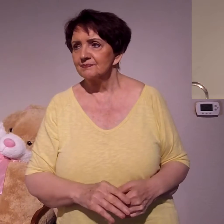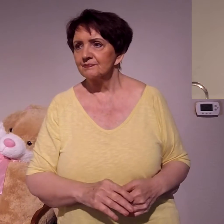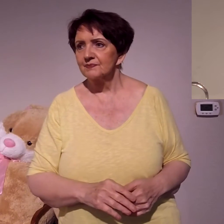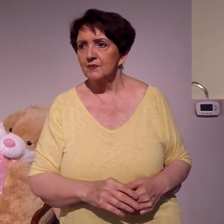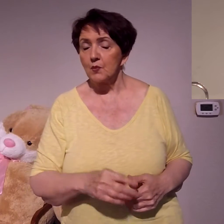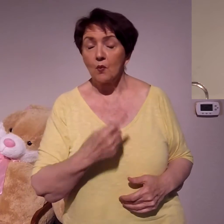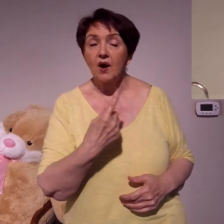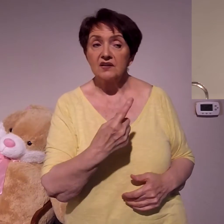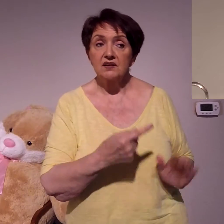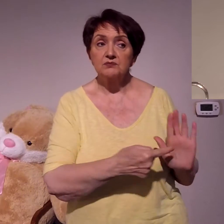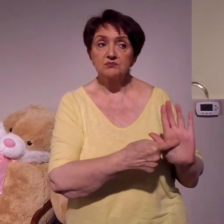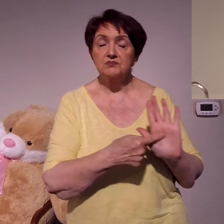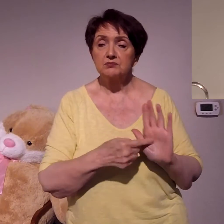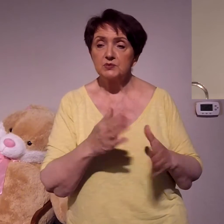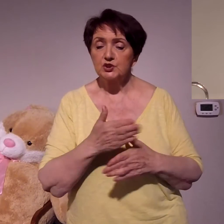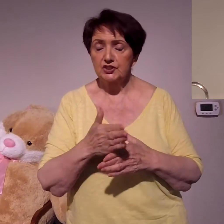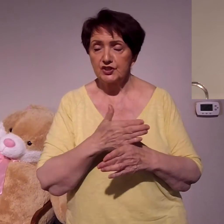forward is